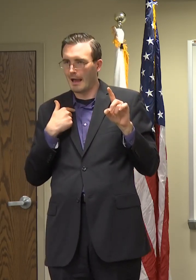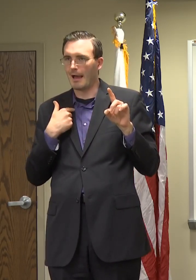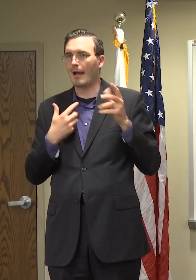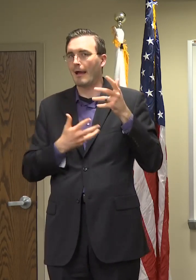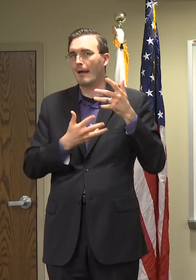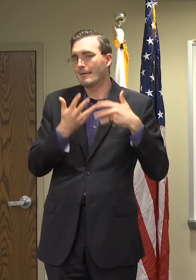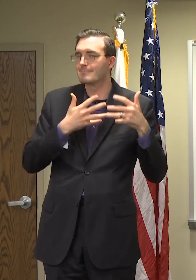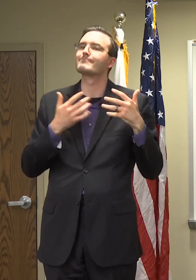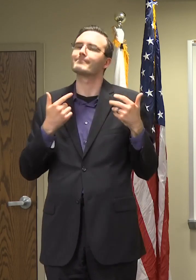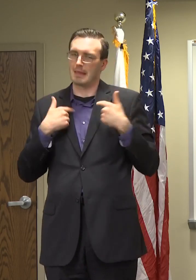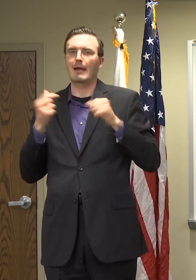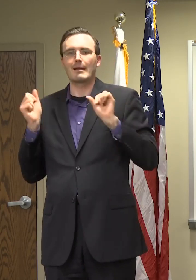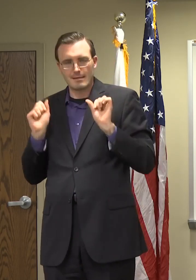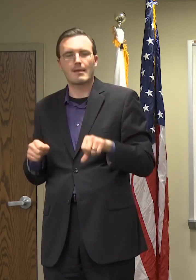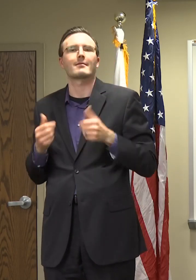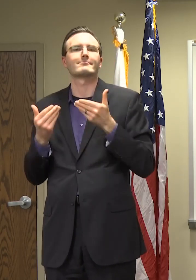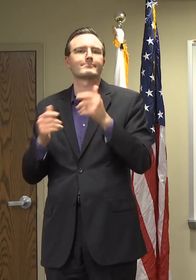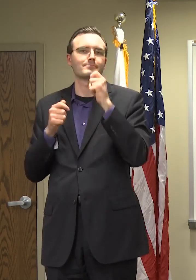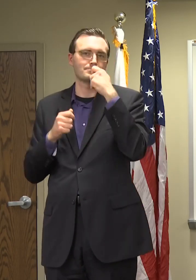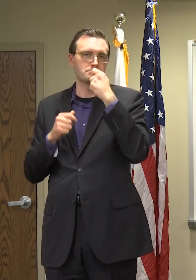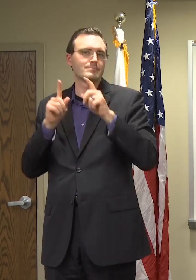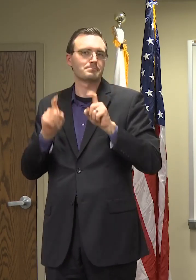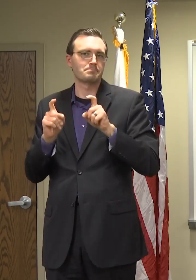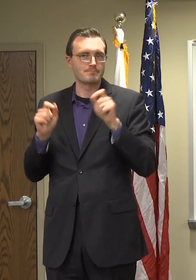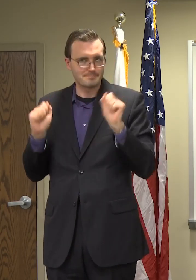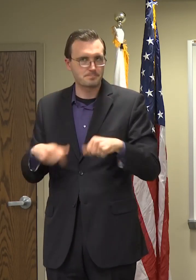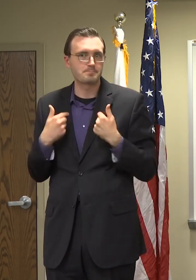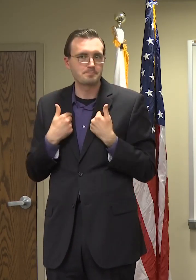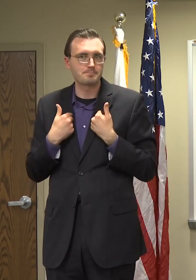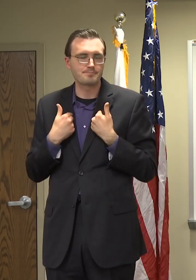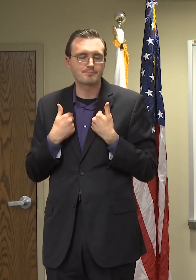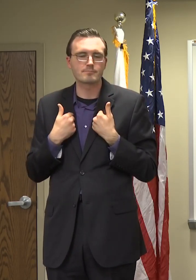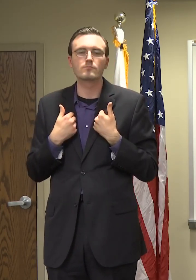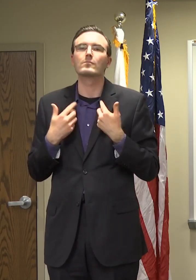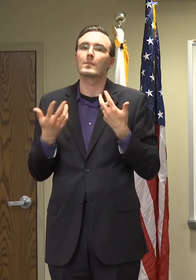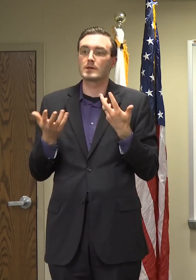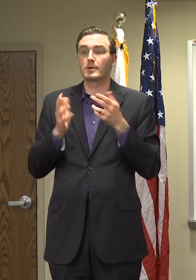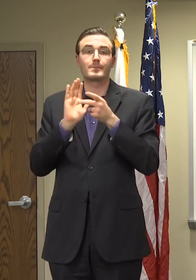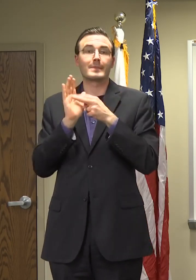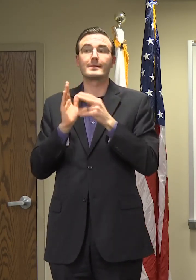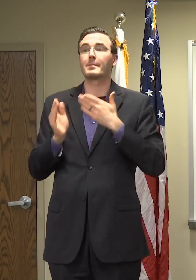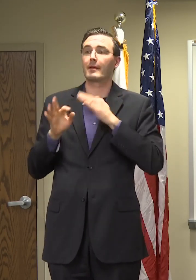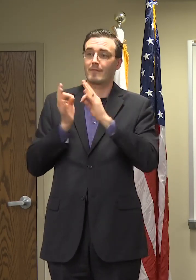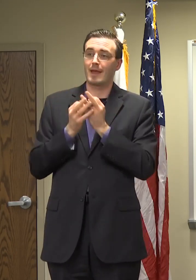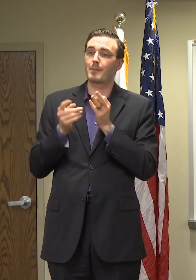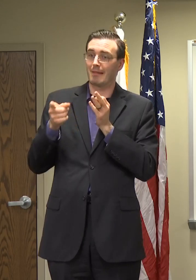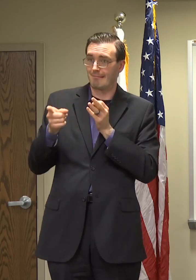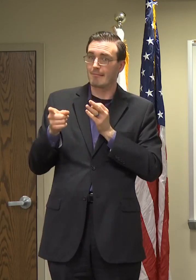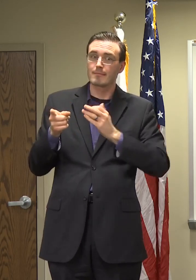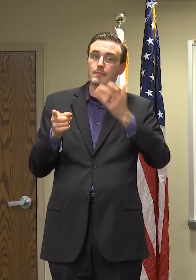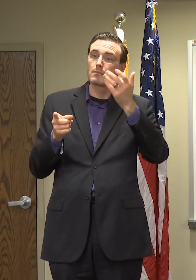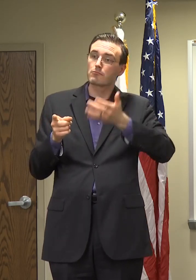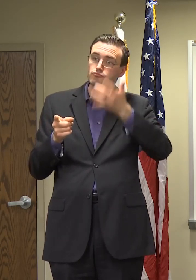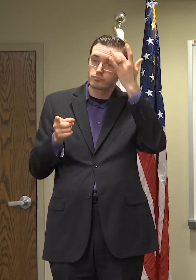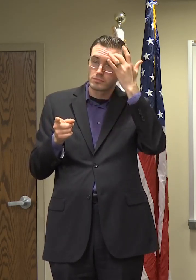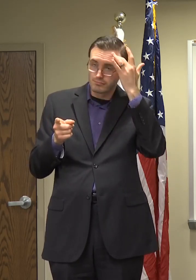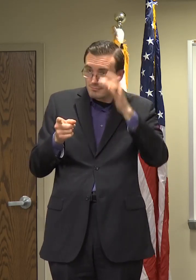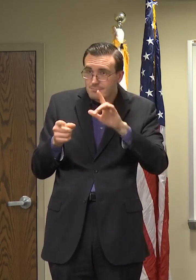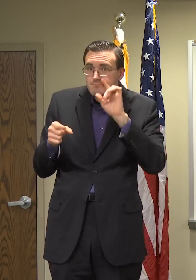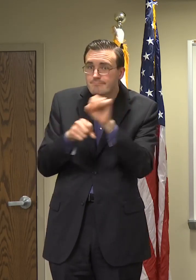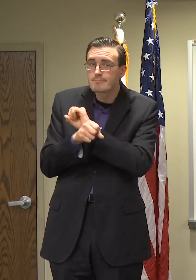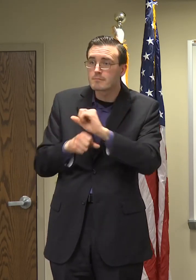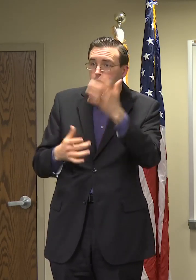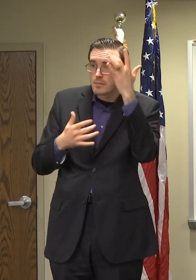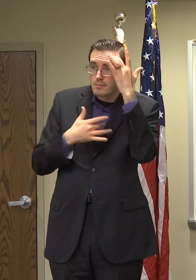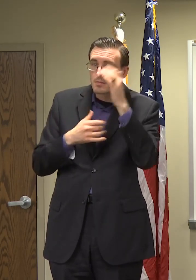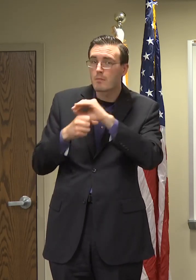quarantined at home with someone, a family member who has been tested positive, to get tested. Those with underlying health conditions. That's